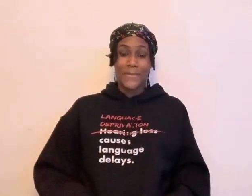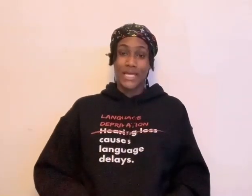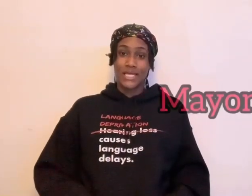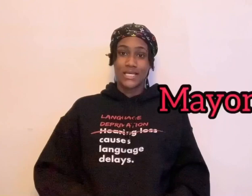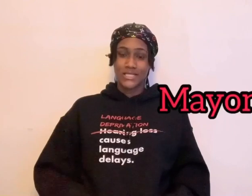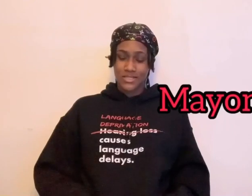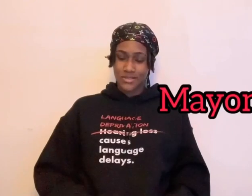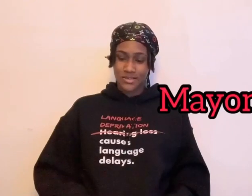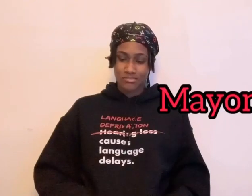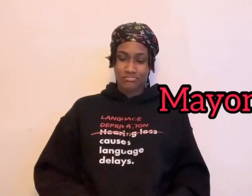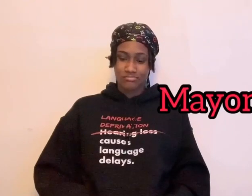mayonnaise,